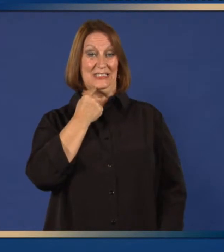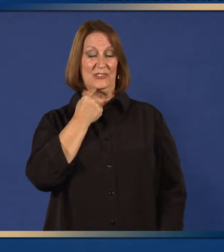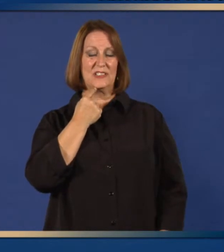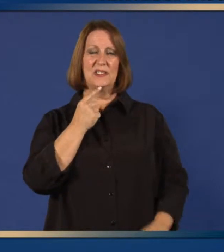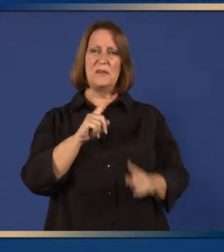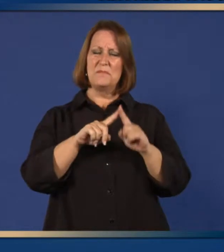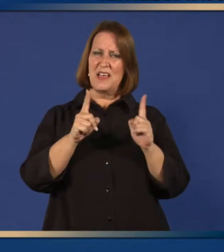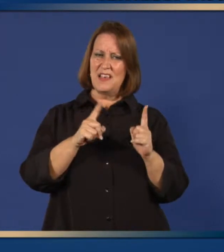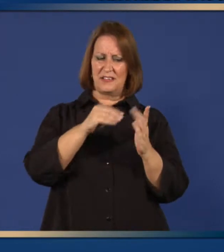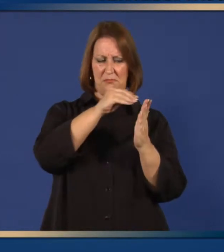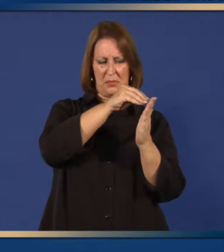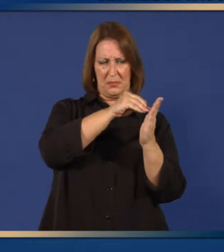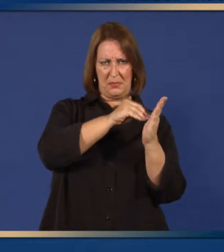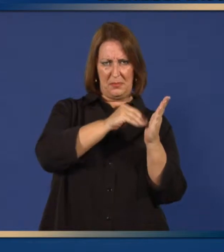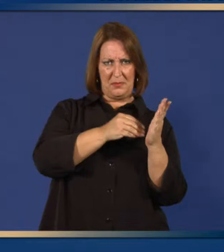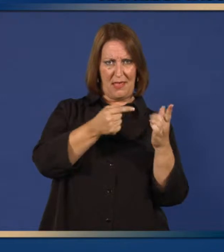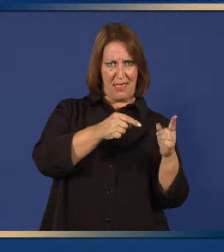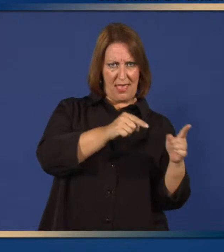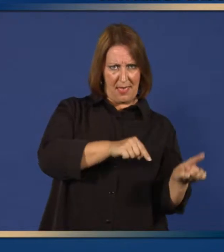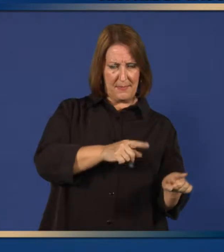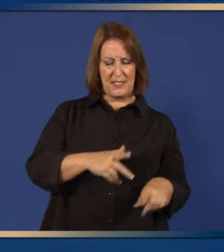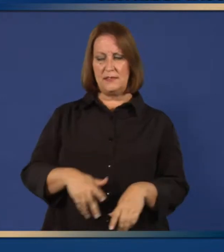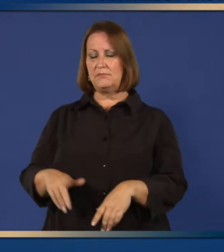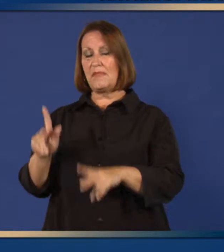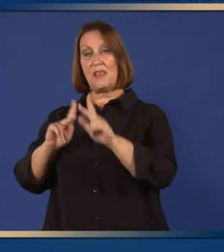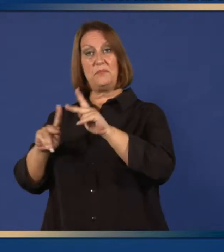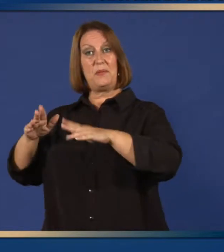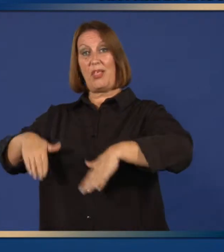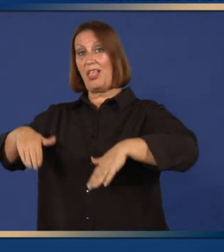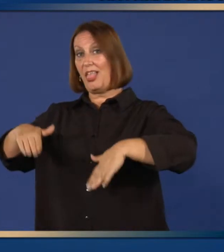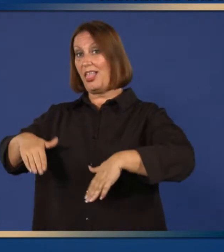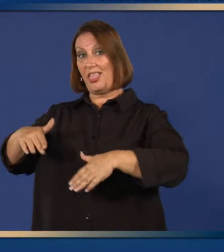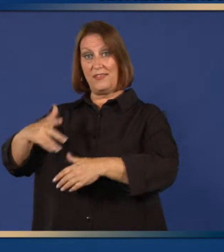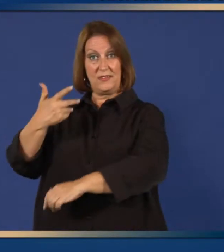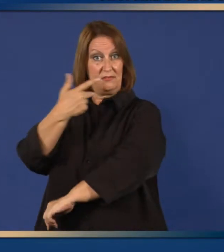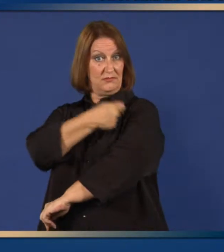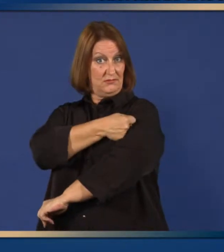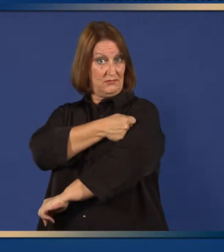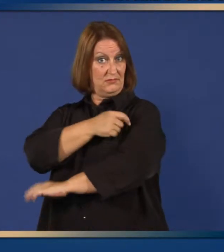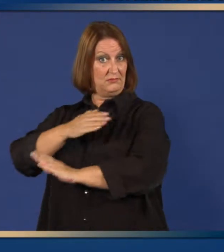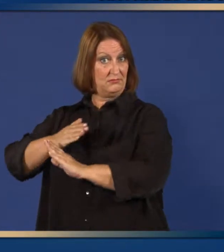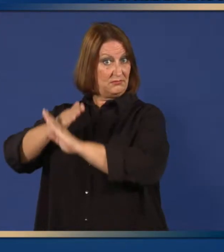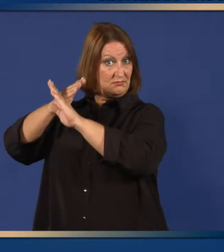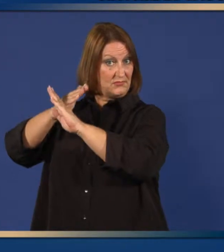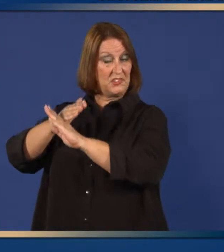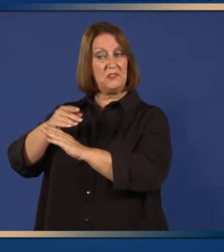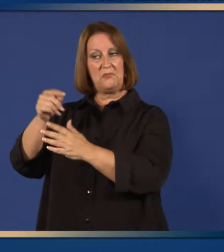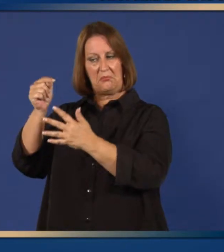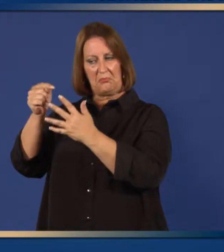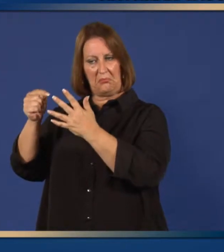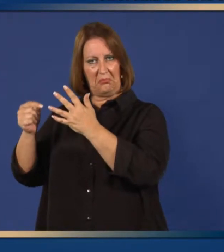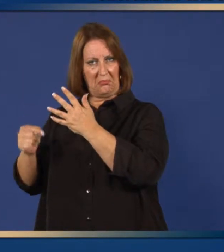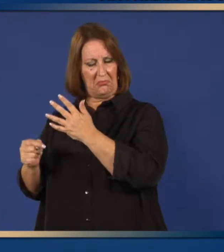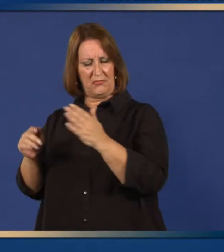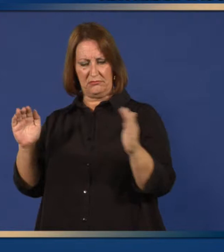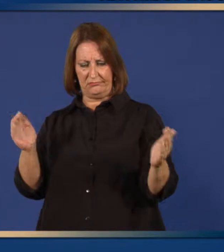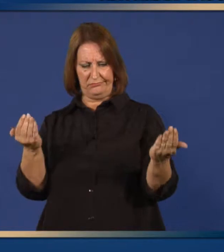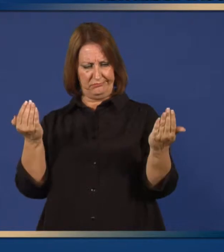any more often among anthrax vaccine recipients than among unvaccinated people.